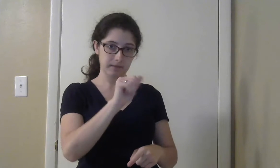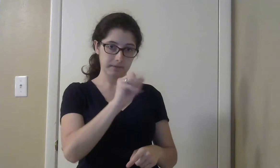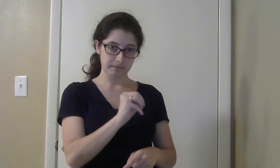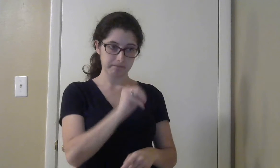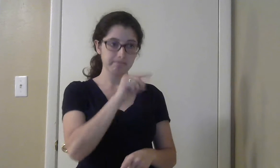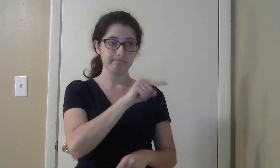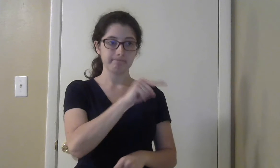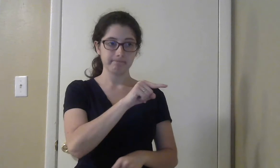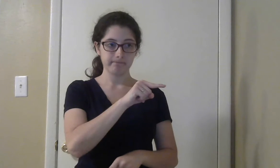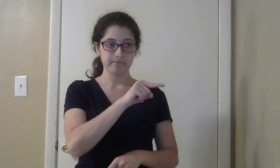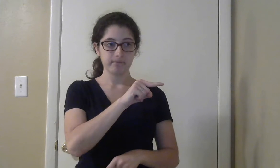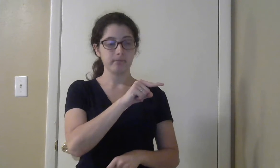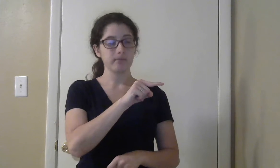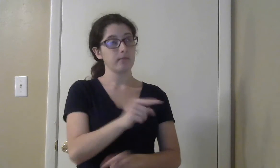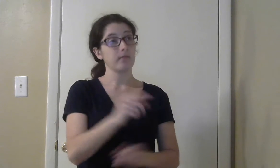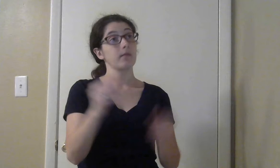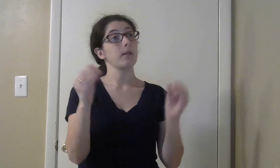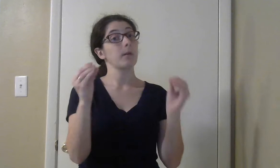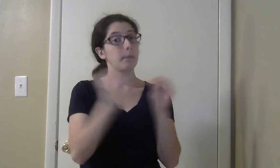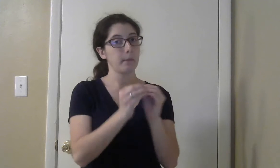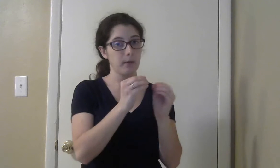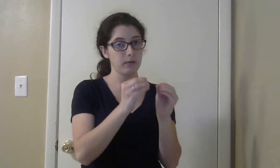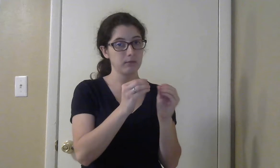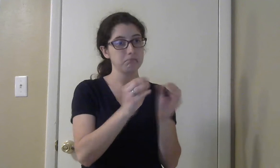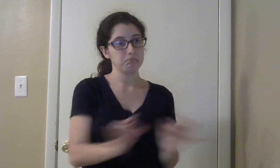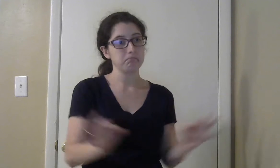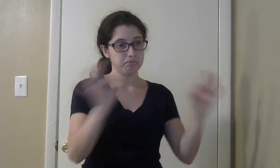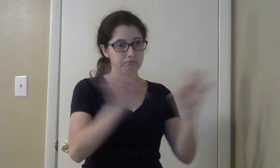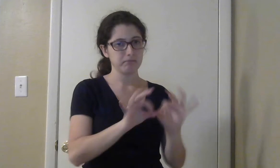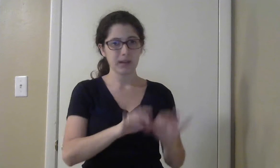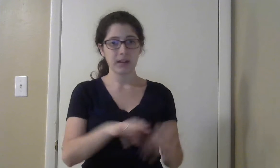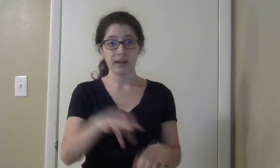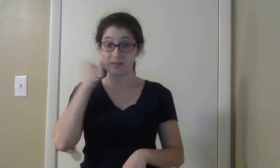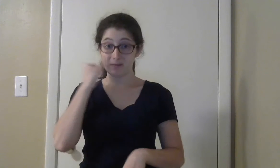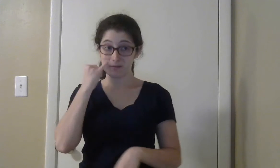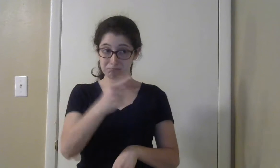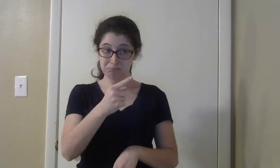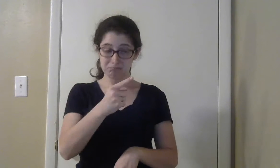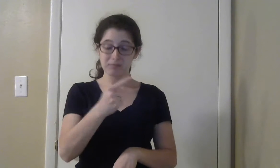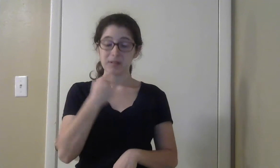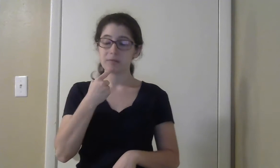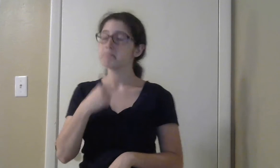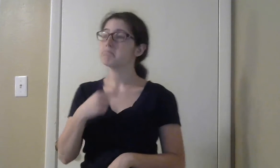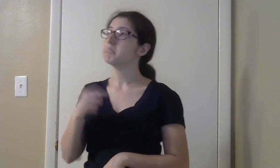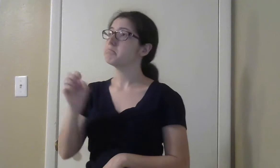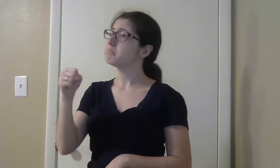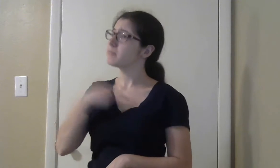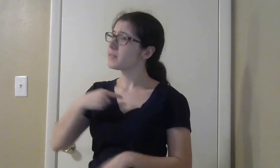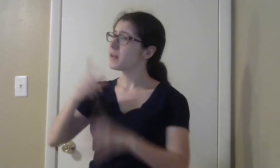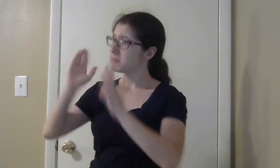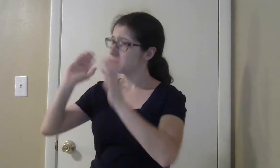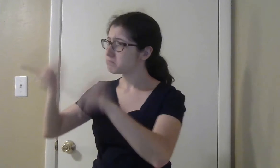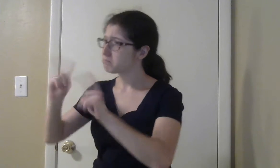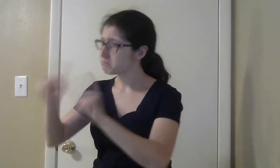real Muslim. You can't really claim to be a Muslim if you say, I'm just not going to do Ramadan.